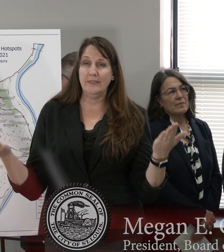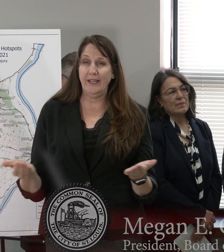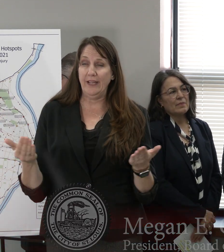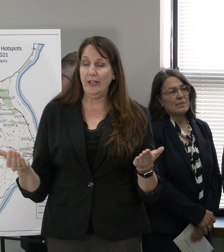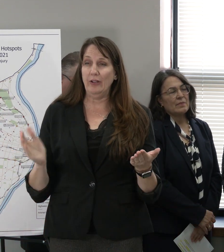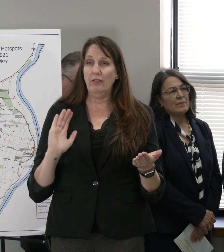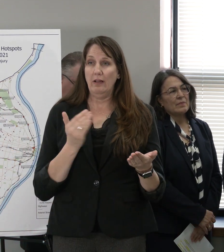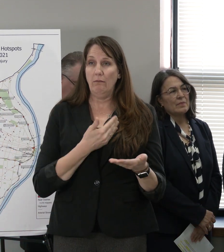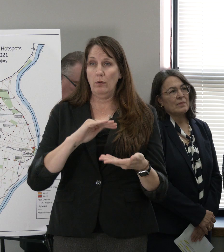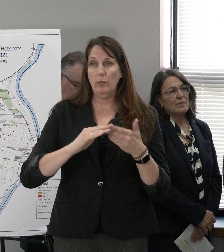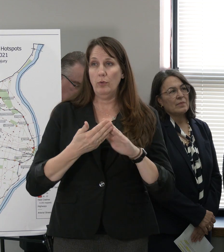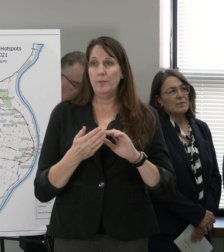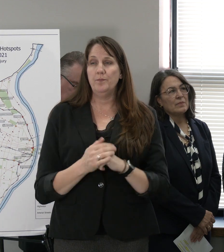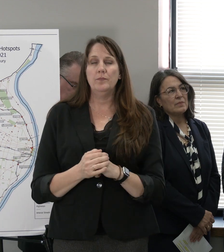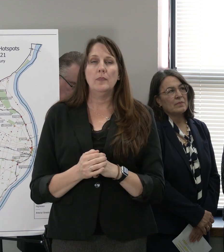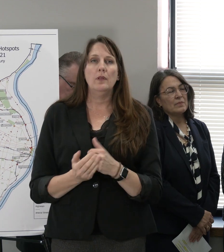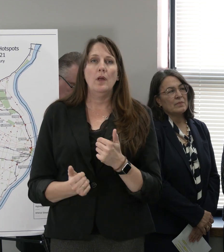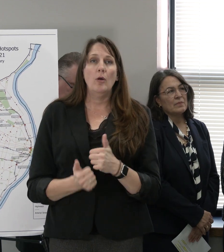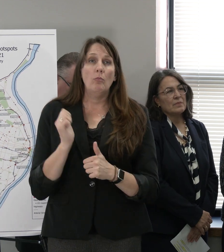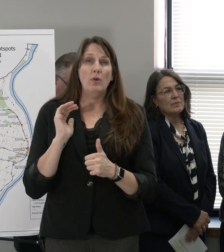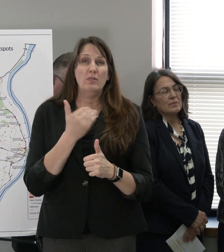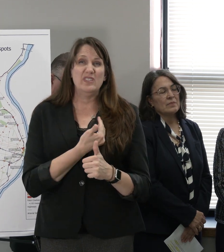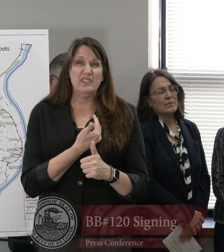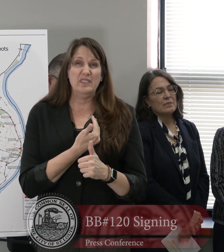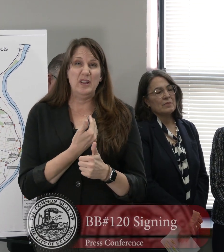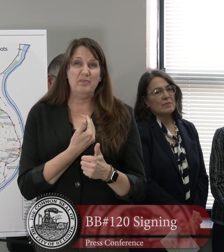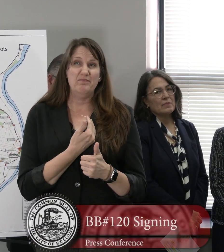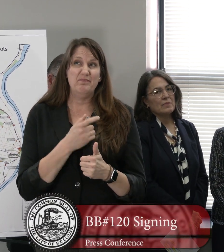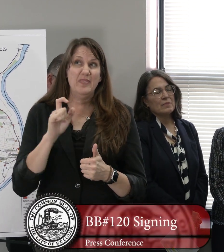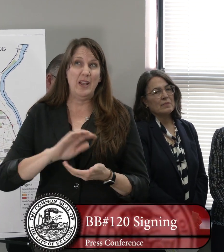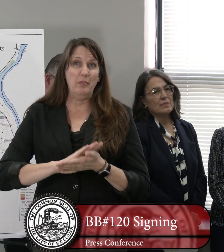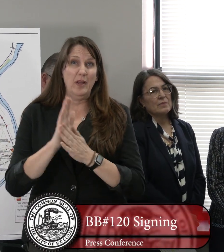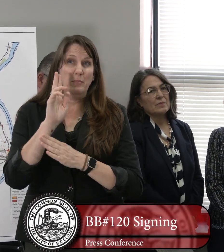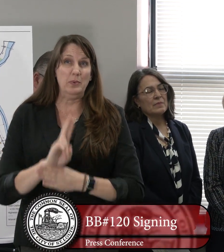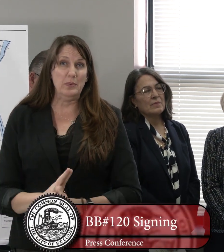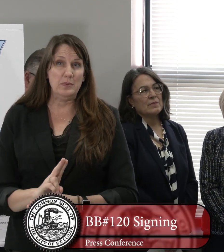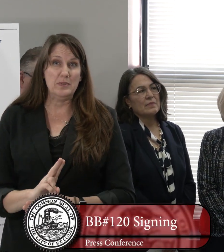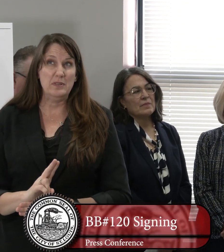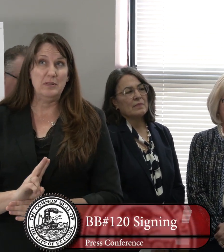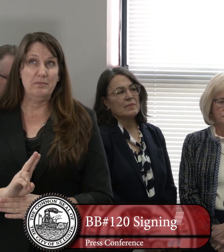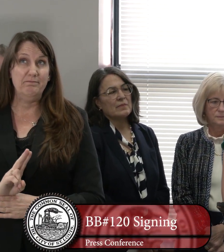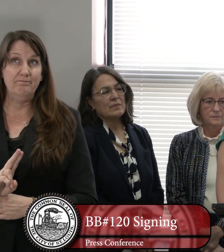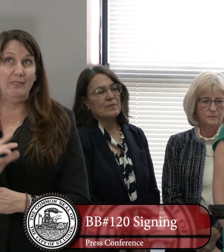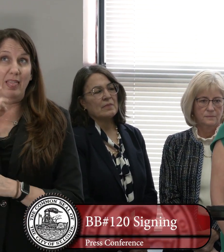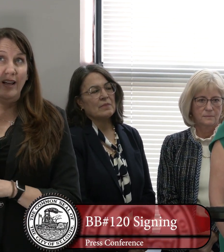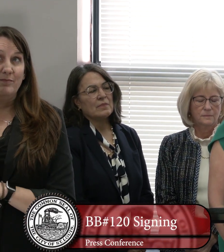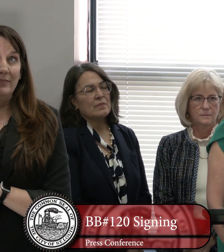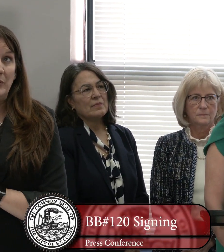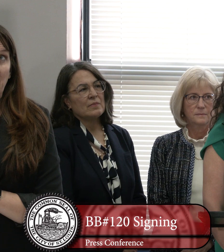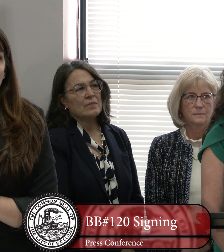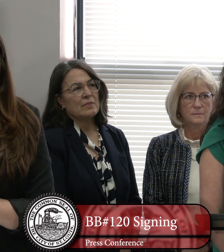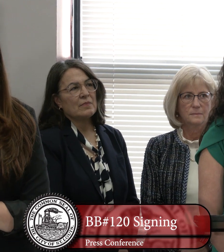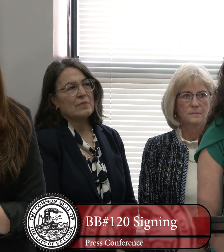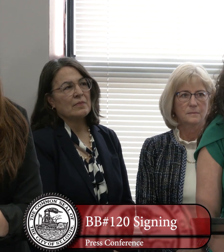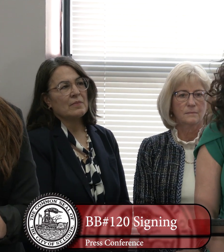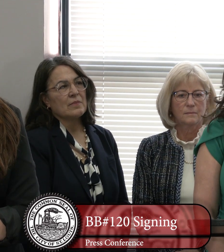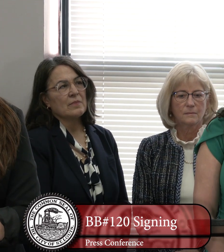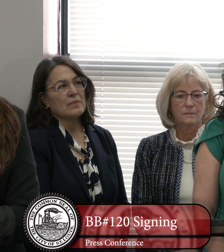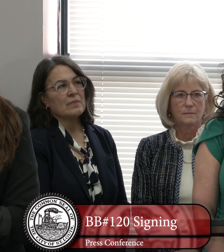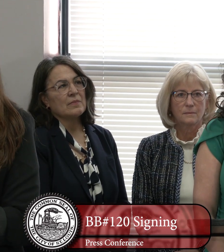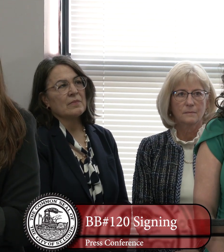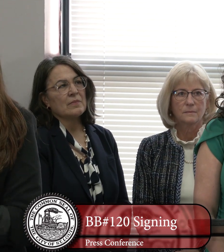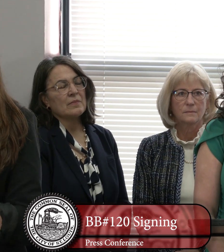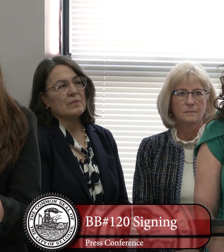of us have unfortunately had to get accustomed to, when we pull up to, when a light turns green, to sit there for a minute, look